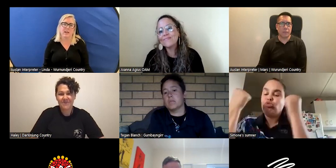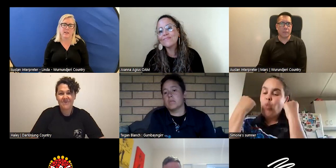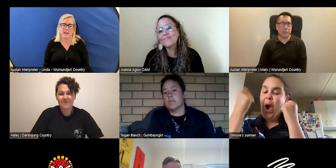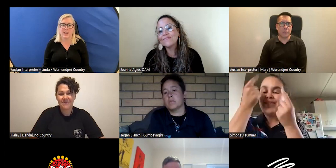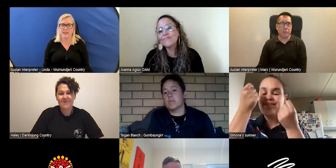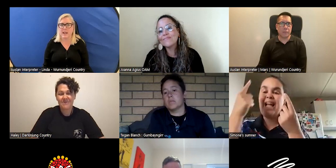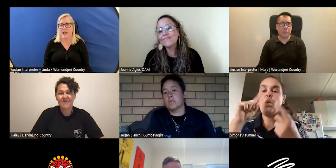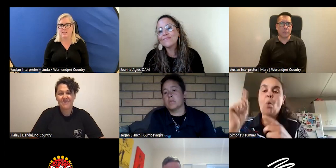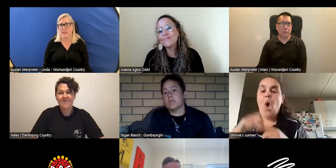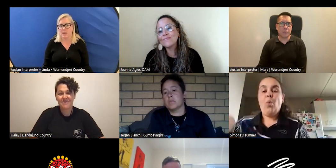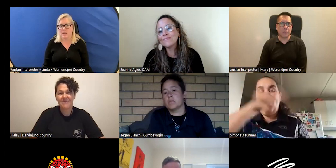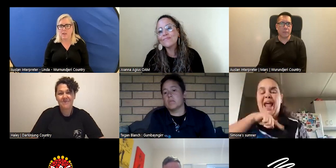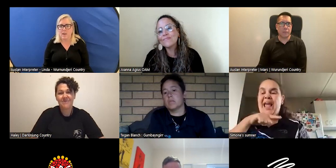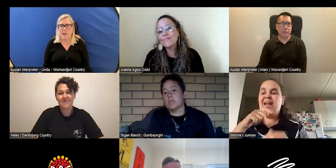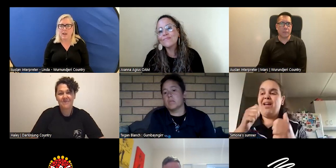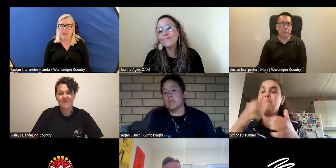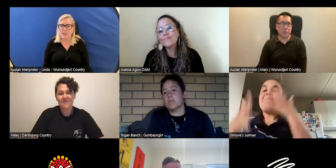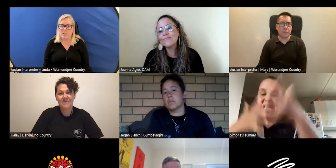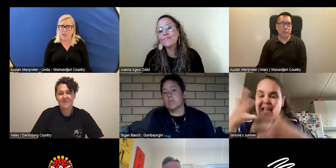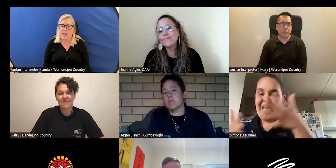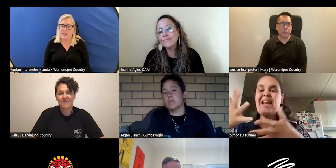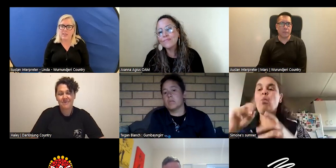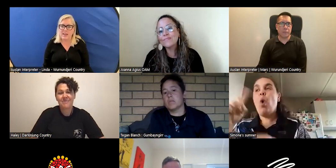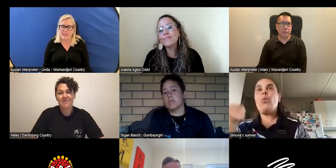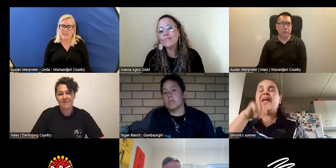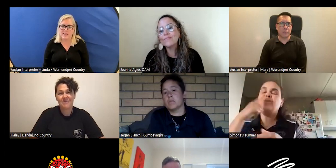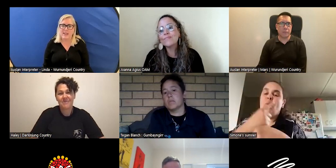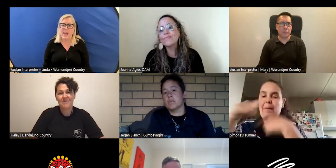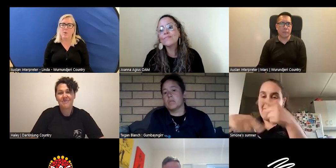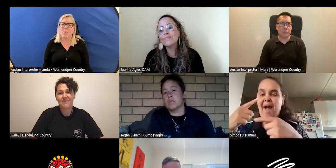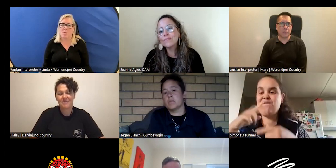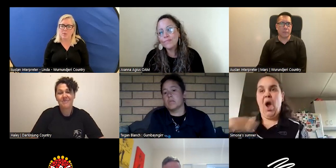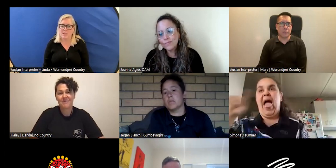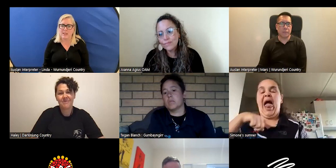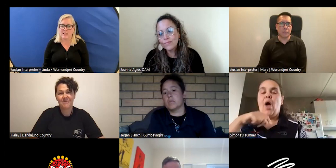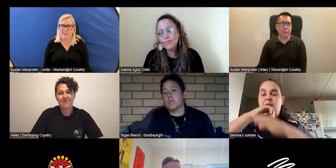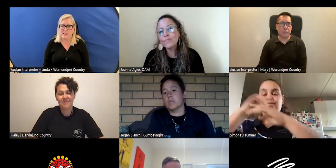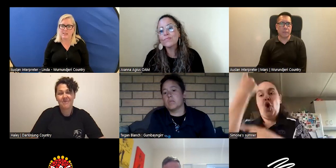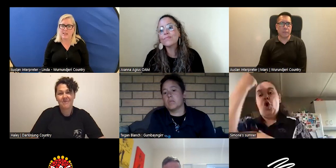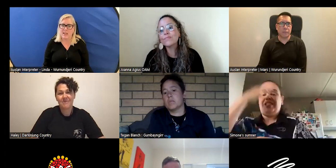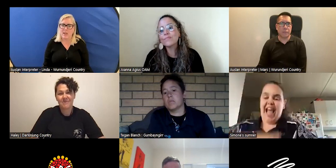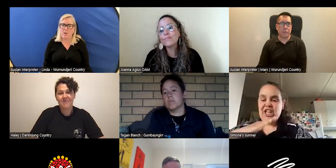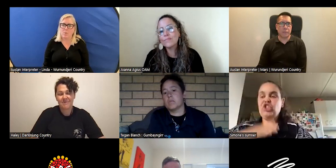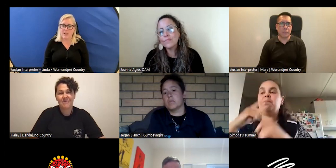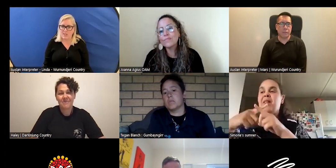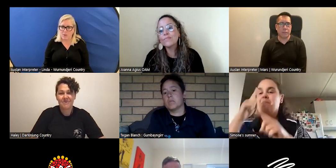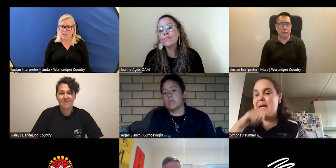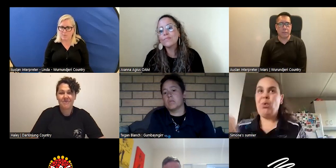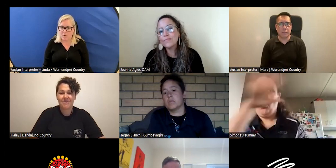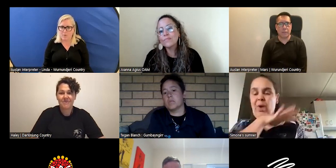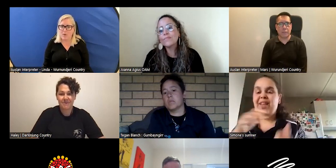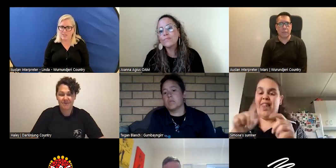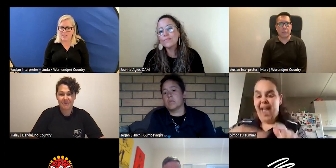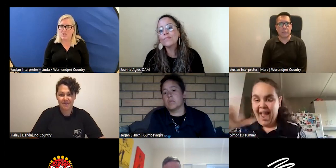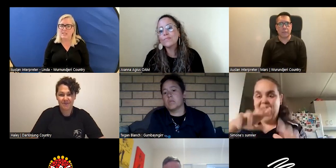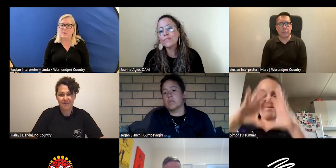us asking. They need to understand how important it is. We're doing it